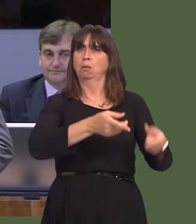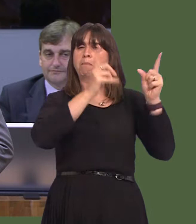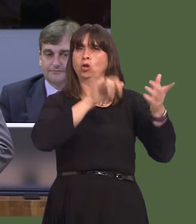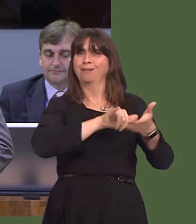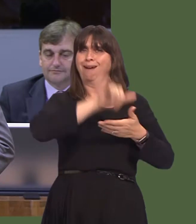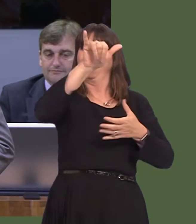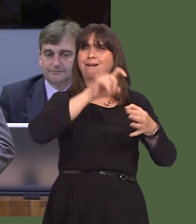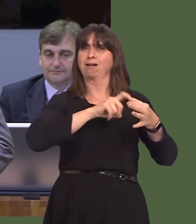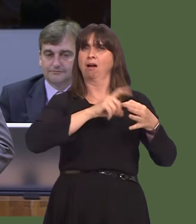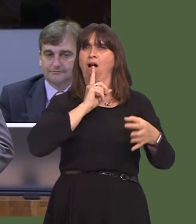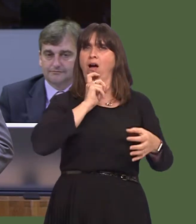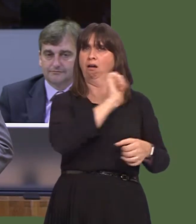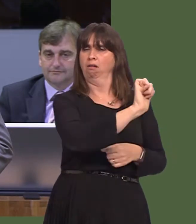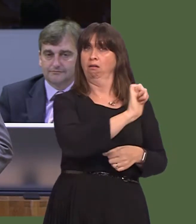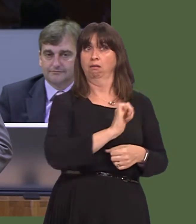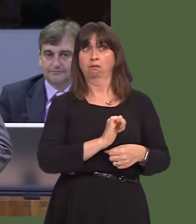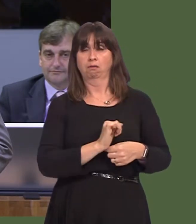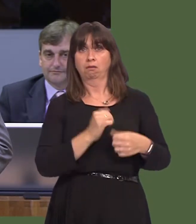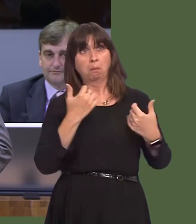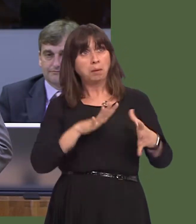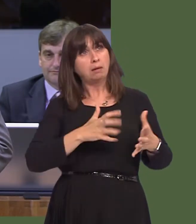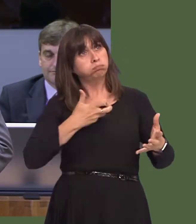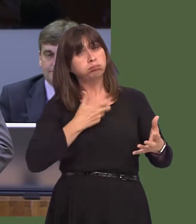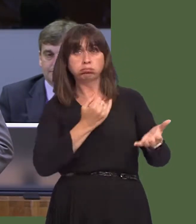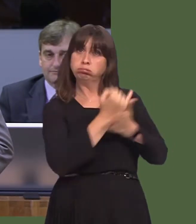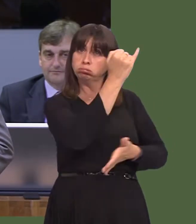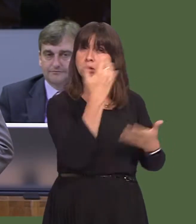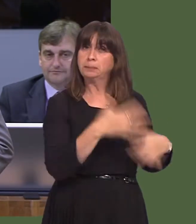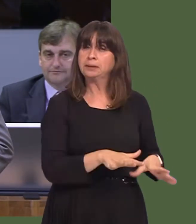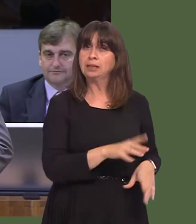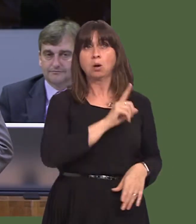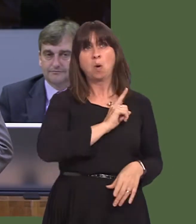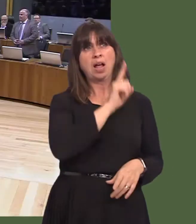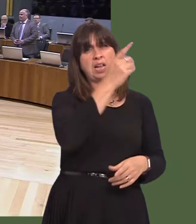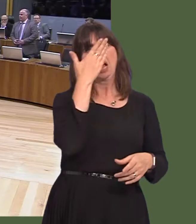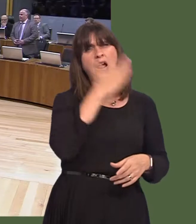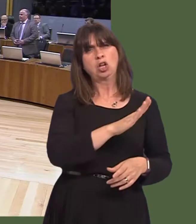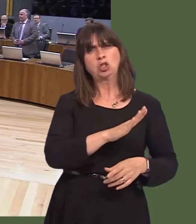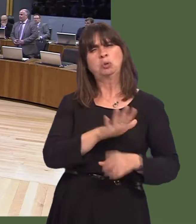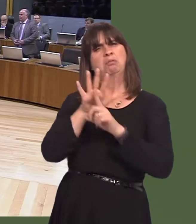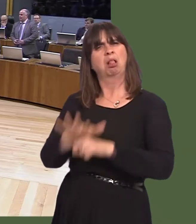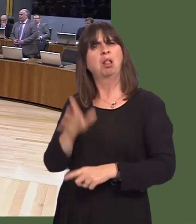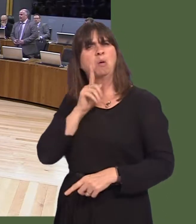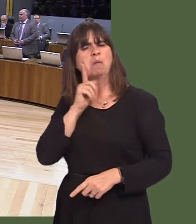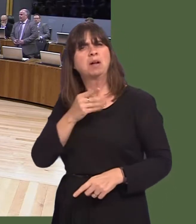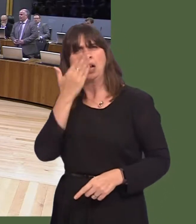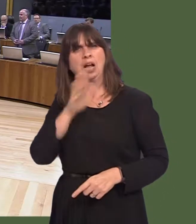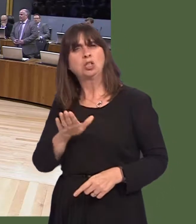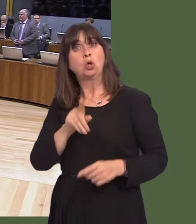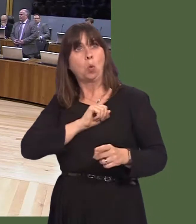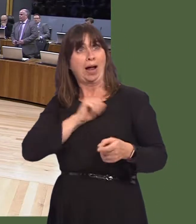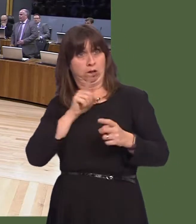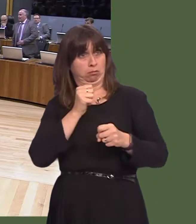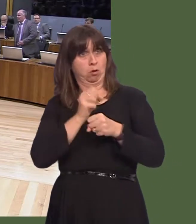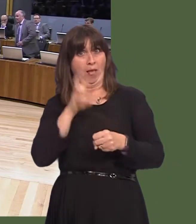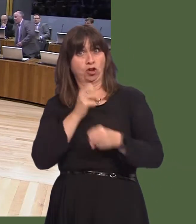about these comments, given that they are a strategic partner of yours, and not only that, you have put a lot of public money available to that airline to